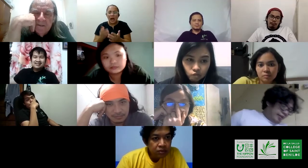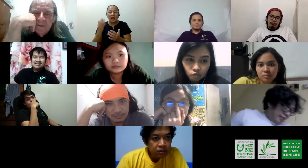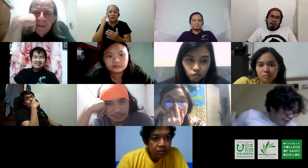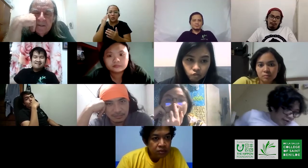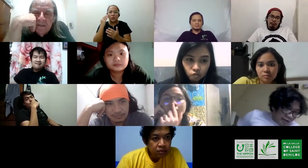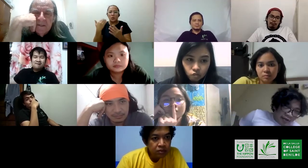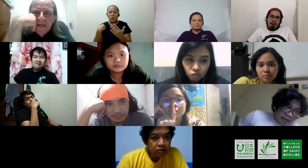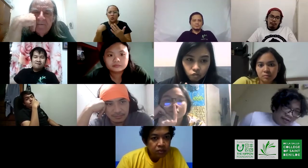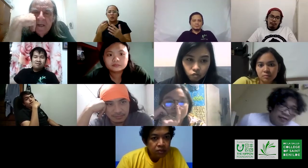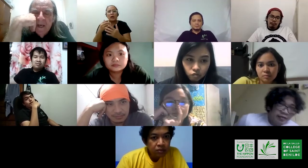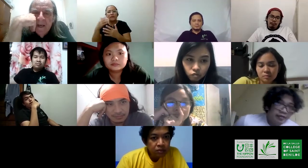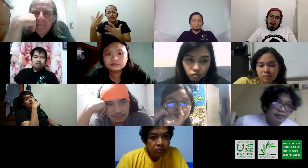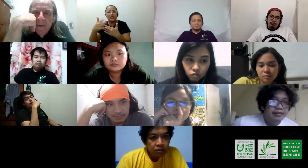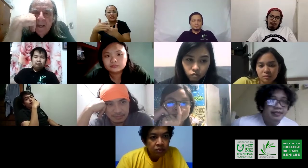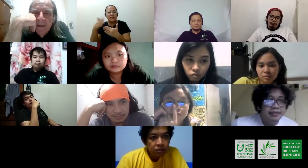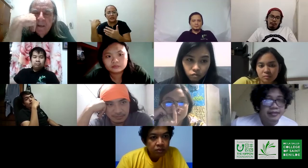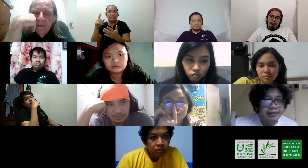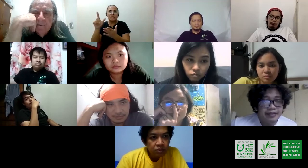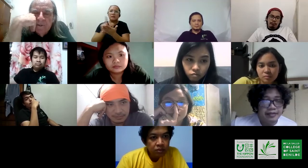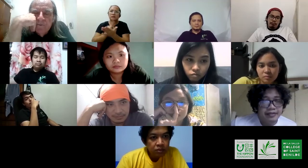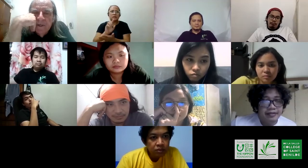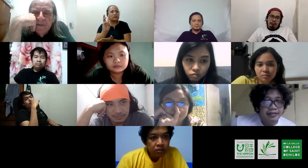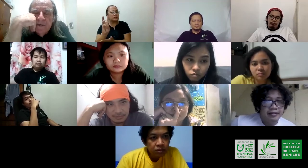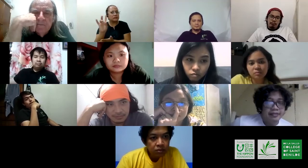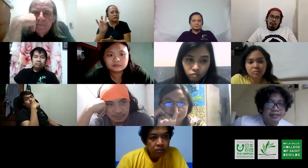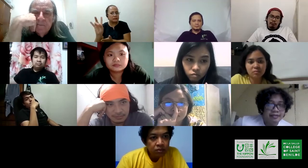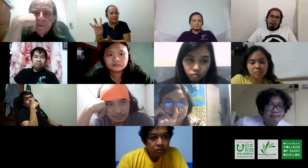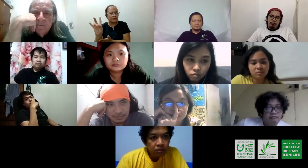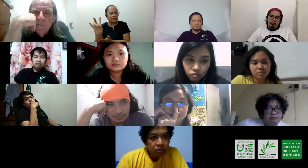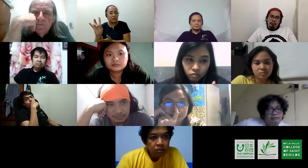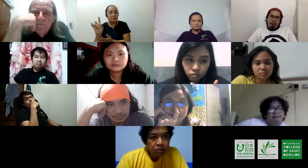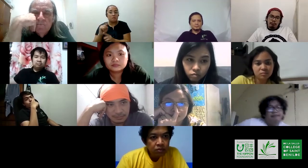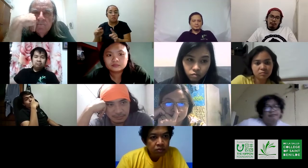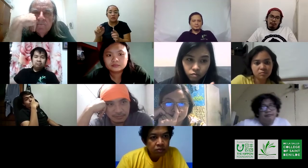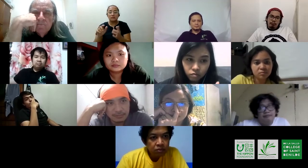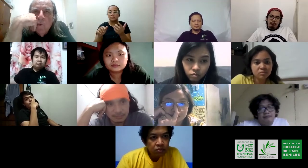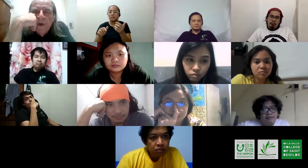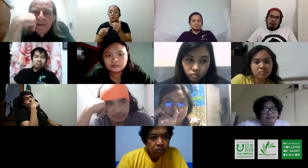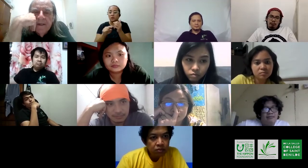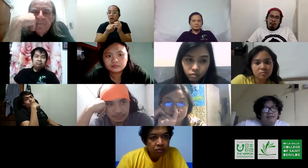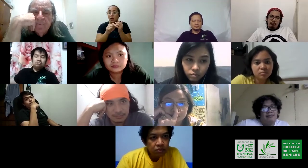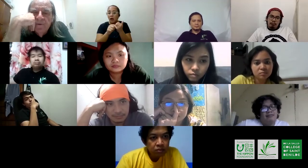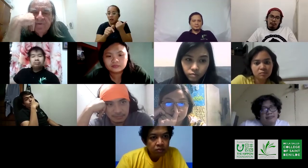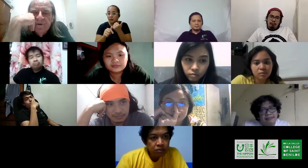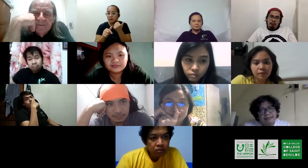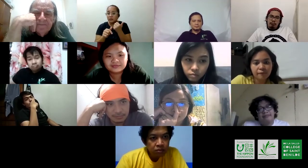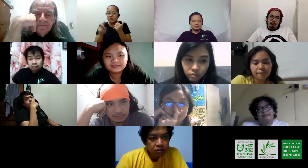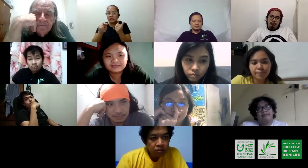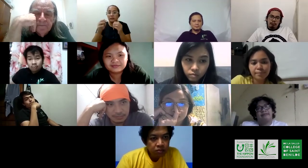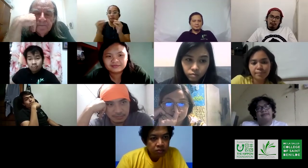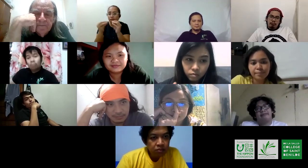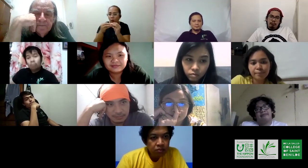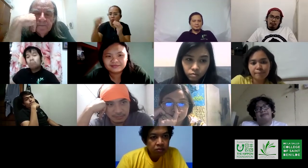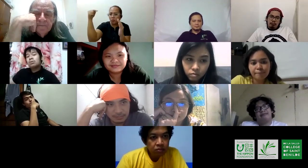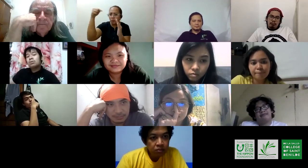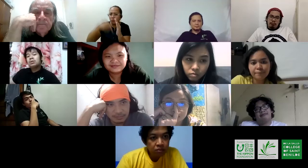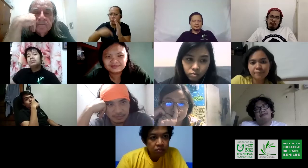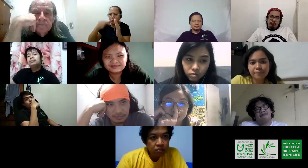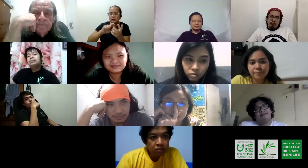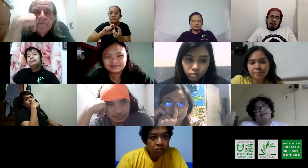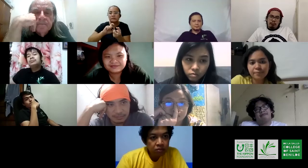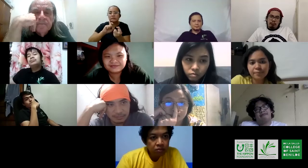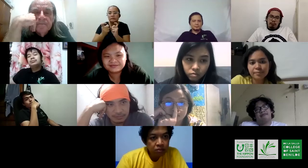on lesson 6 and 7, but those will need some more in-depth revision.